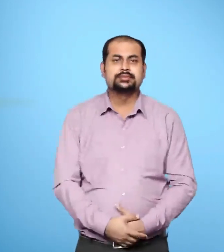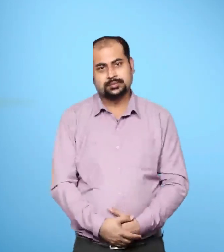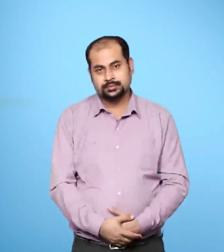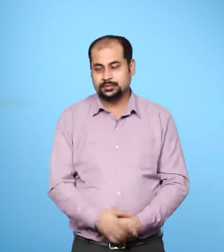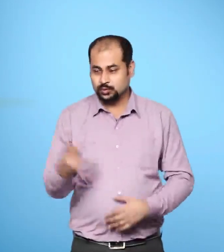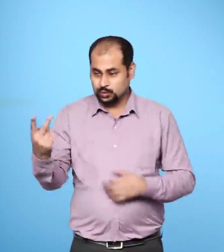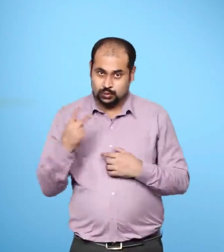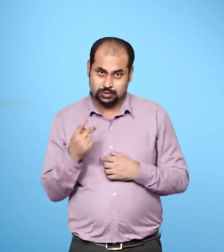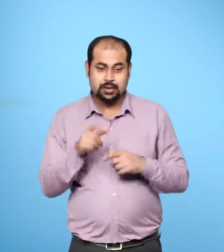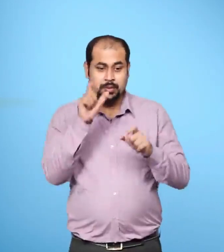in his court.